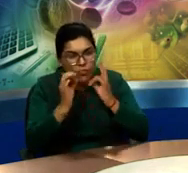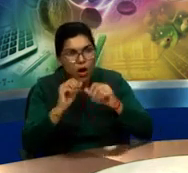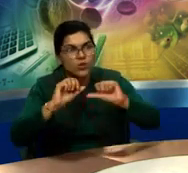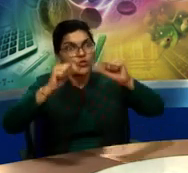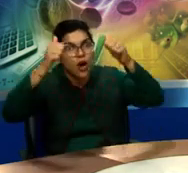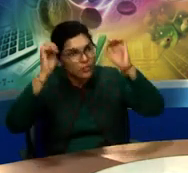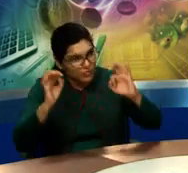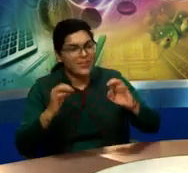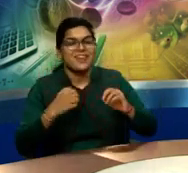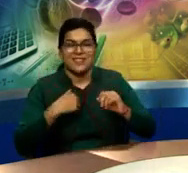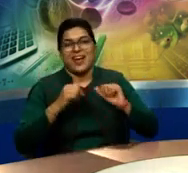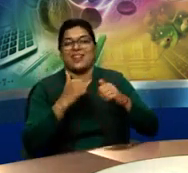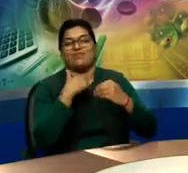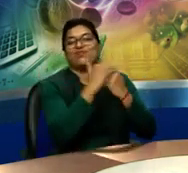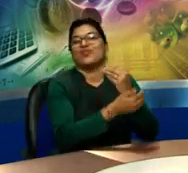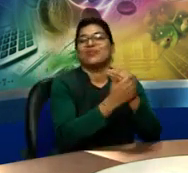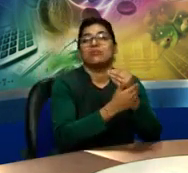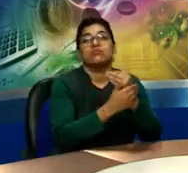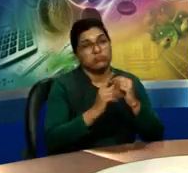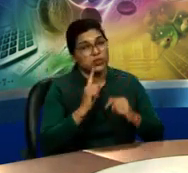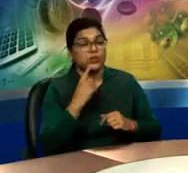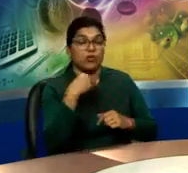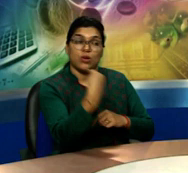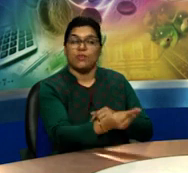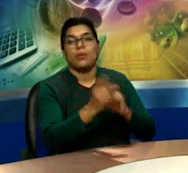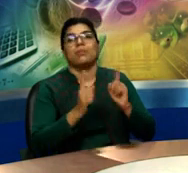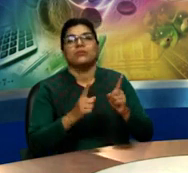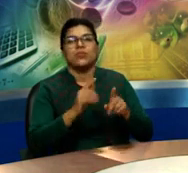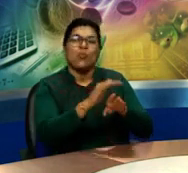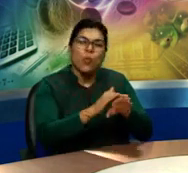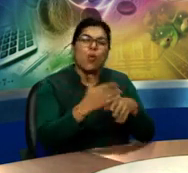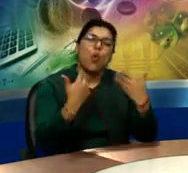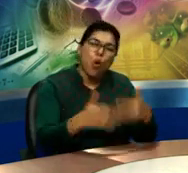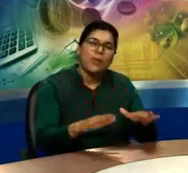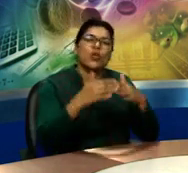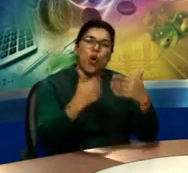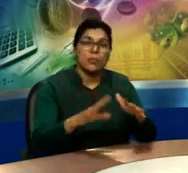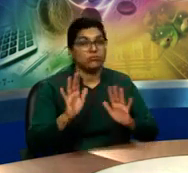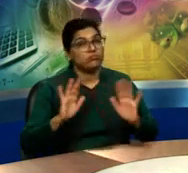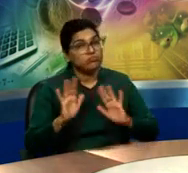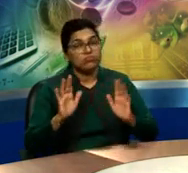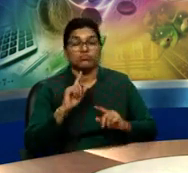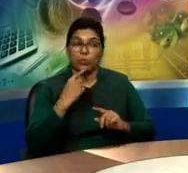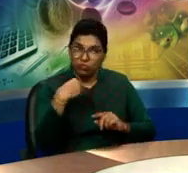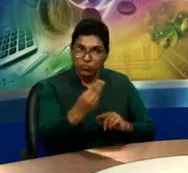withdrawal. These are important ways that this way we can teach our children the